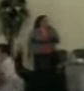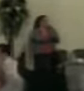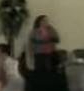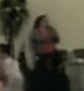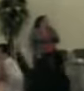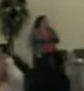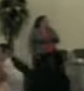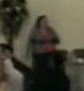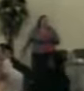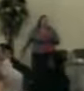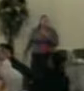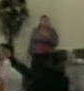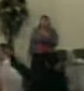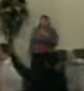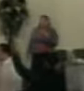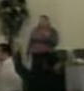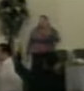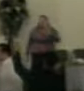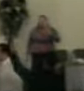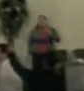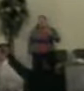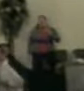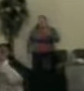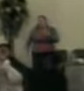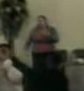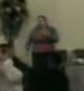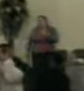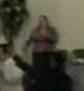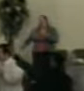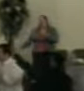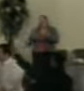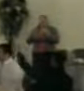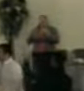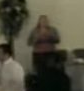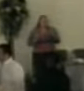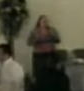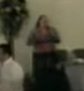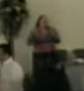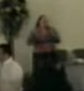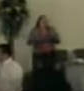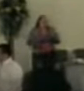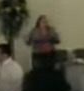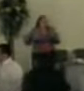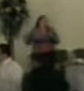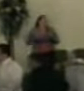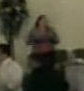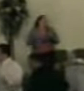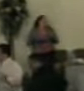So beautiful, that prayer.